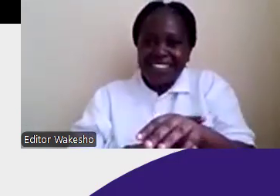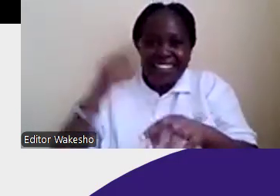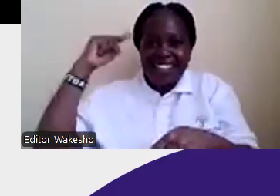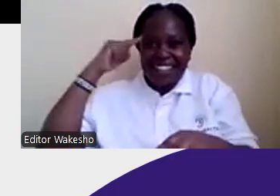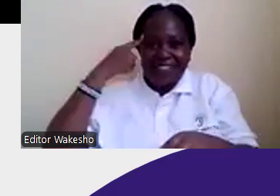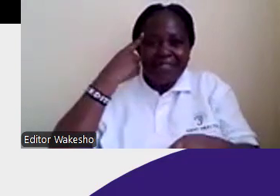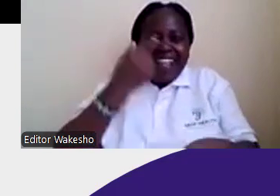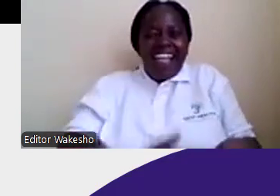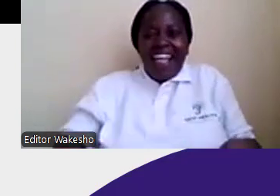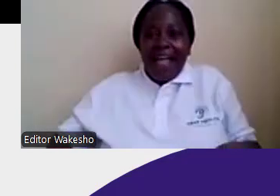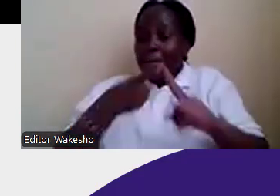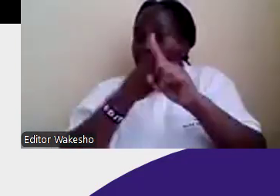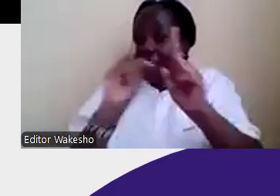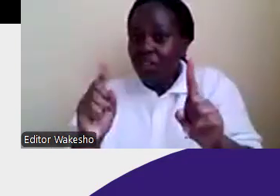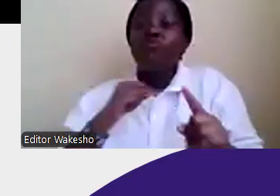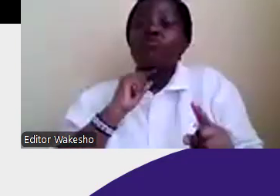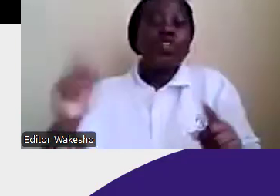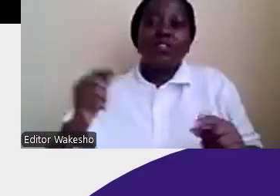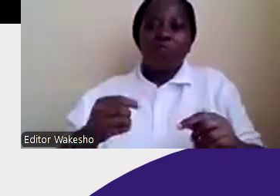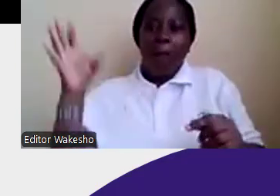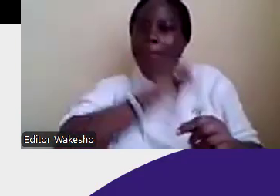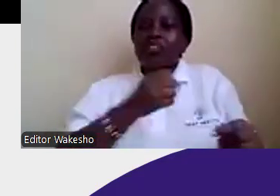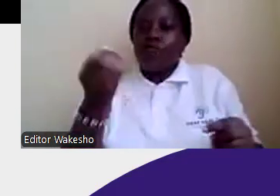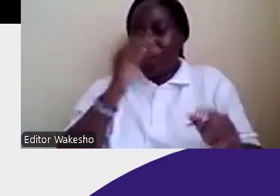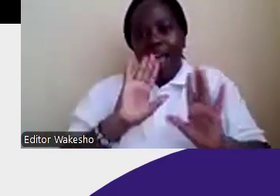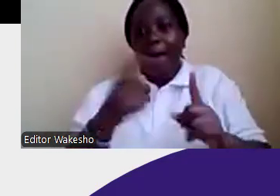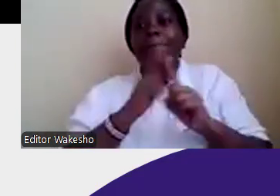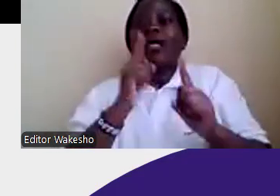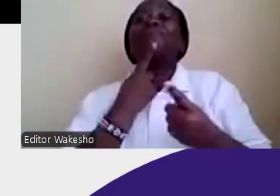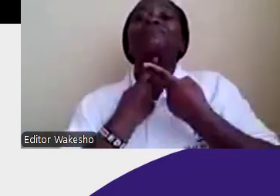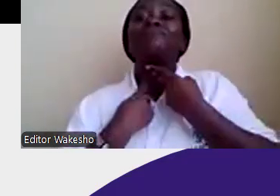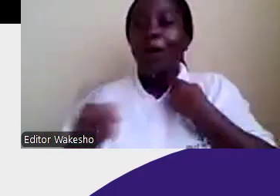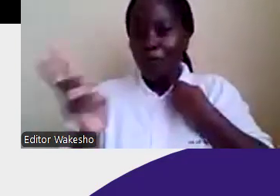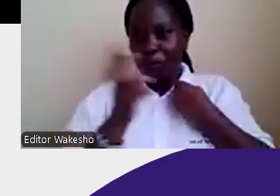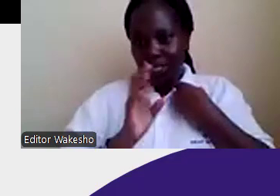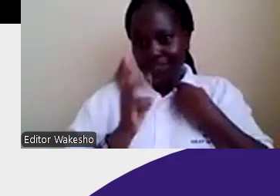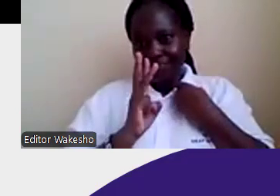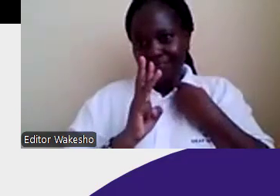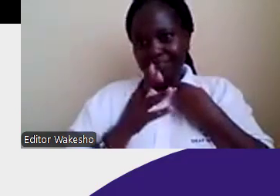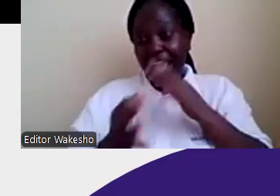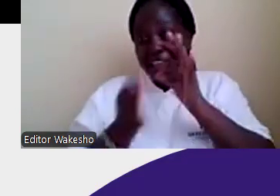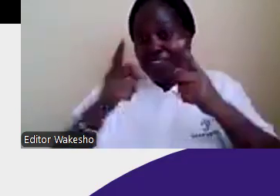but you're actually thirsty, right? So especially if maybe you're trying to